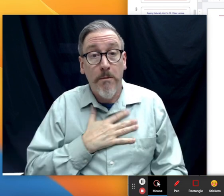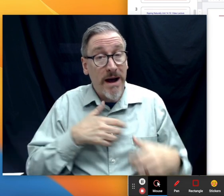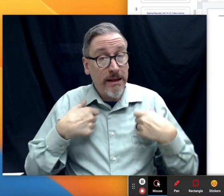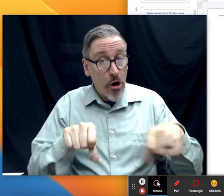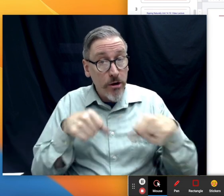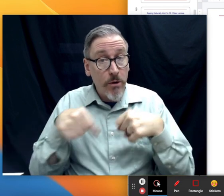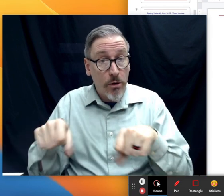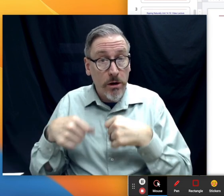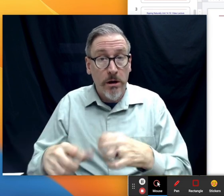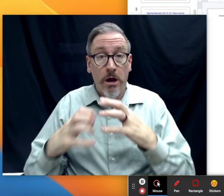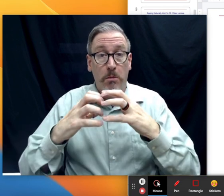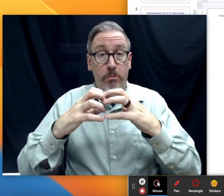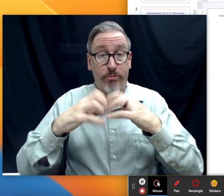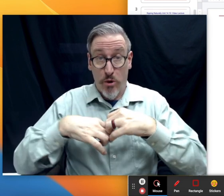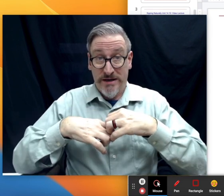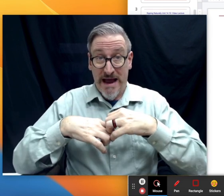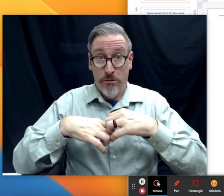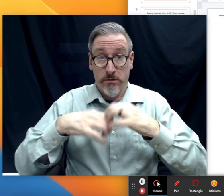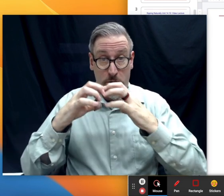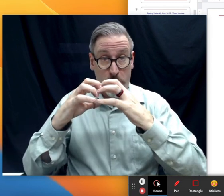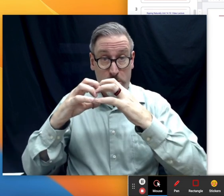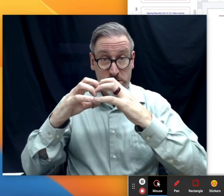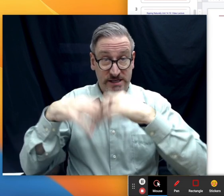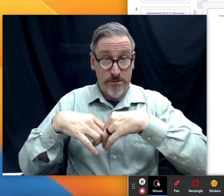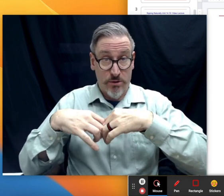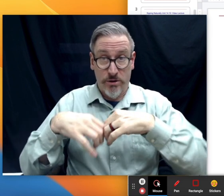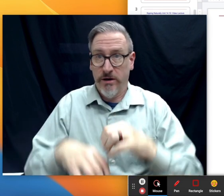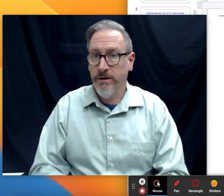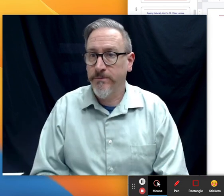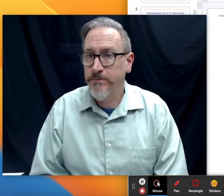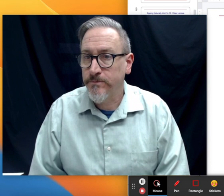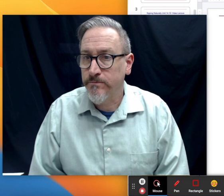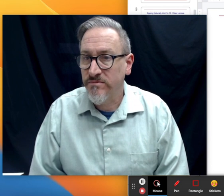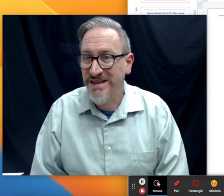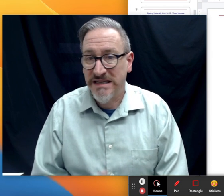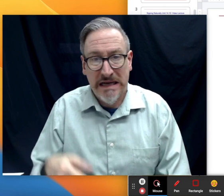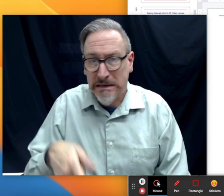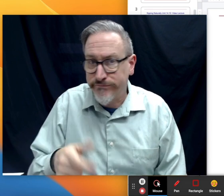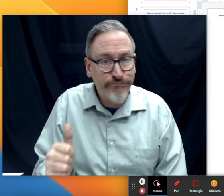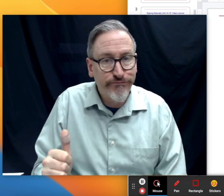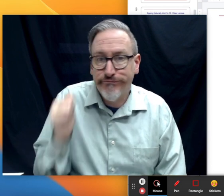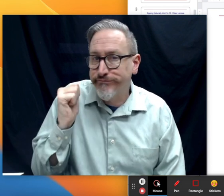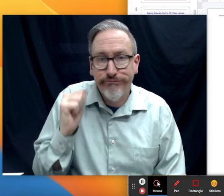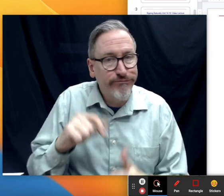Or my lawnmower broke down. The whole system broke down, right?